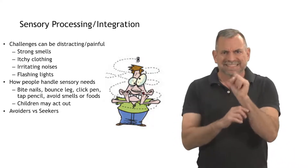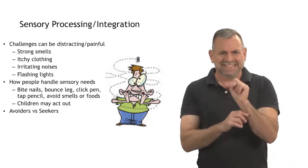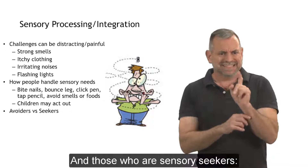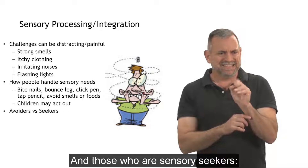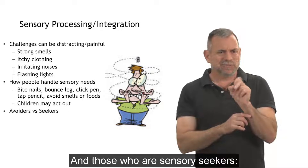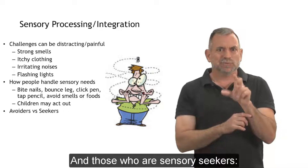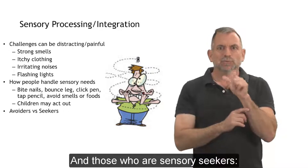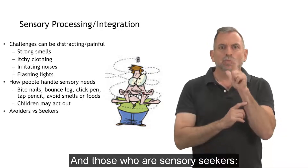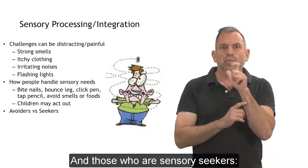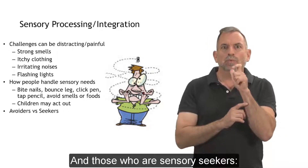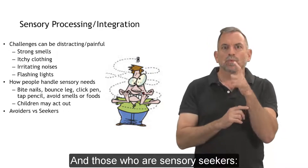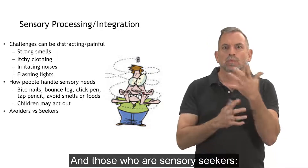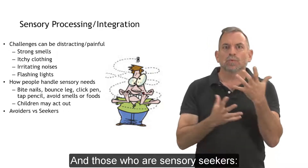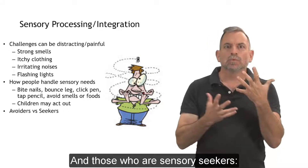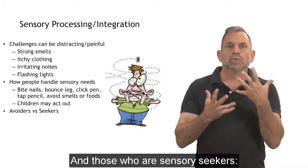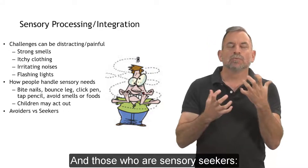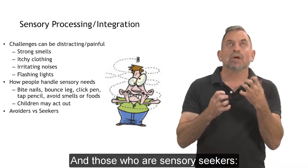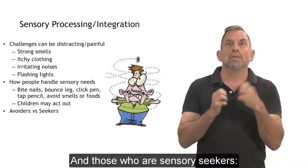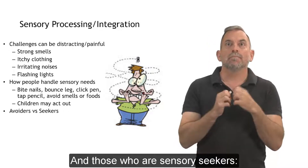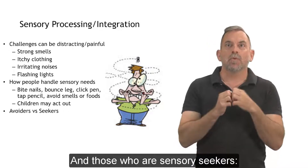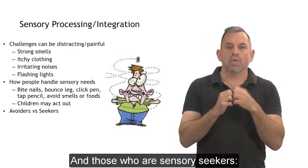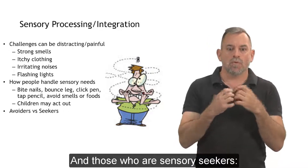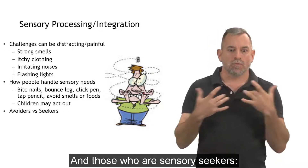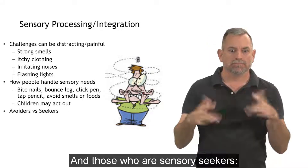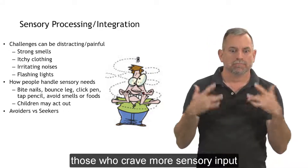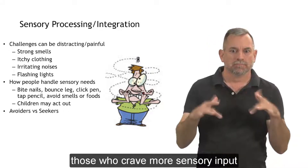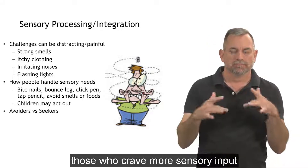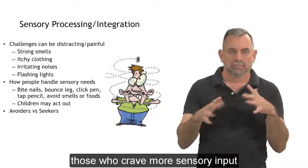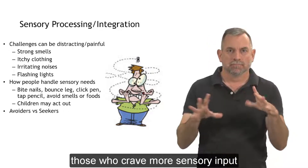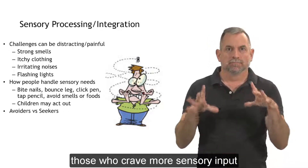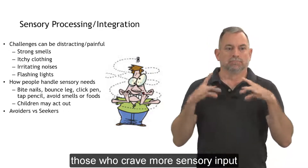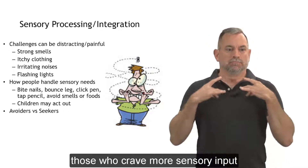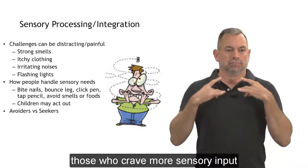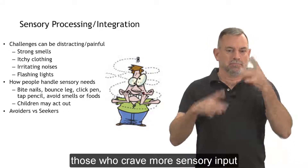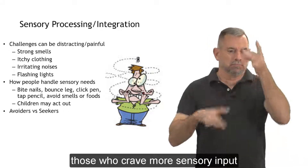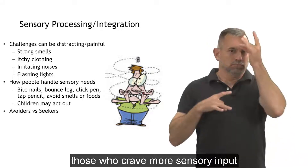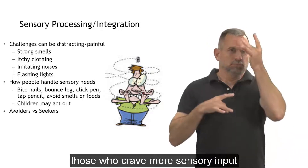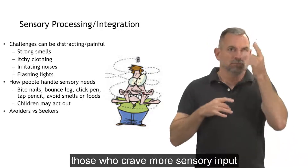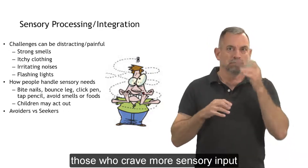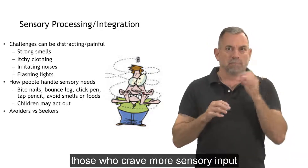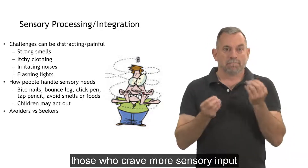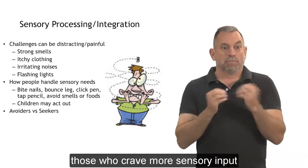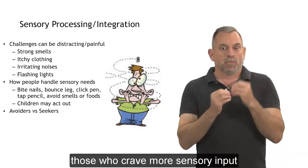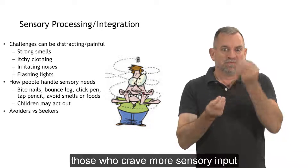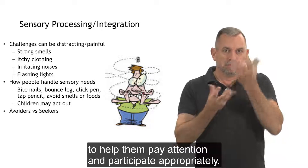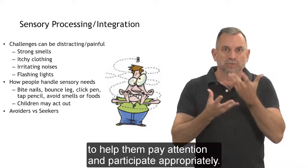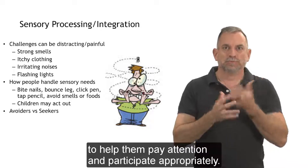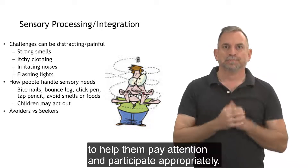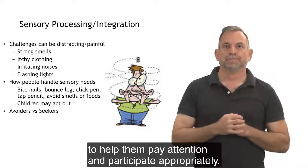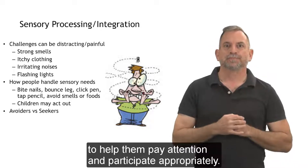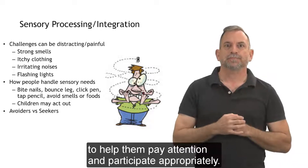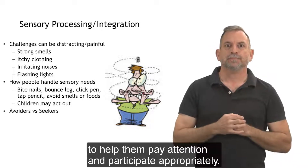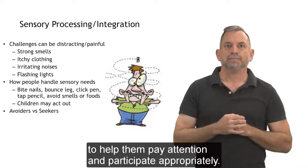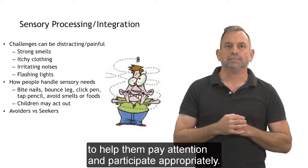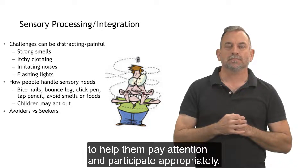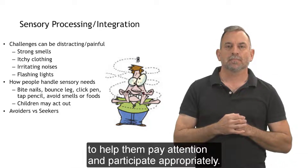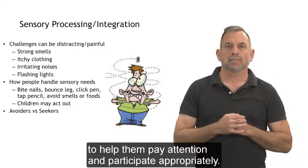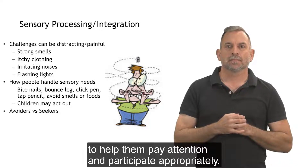And those who are sensory seekers, those who crave more sensory input to help them pay attention